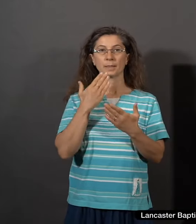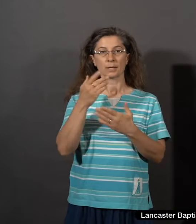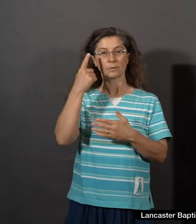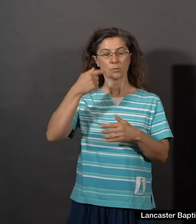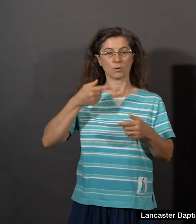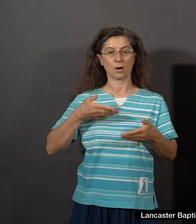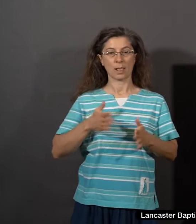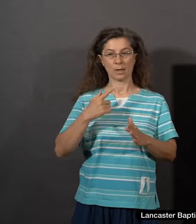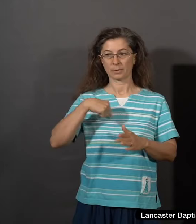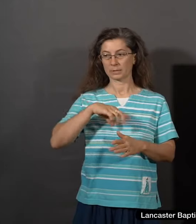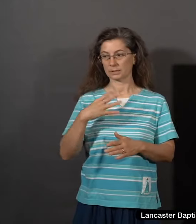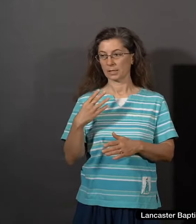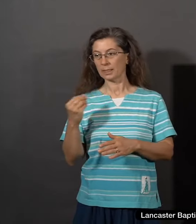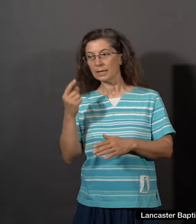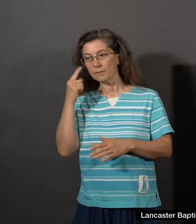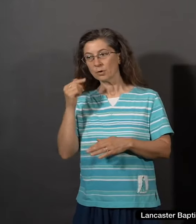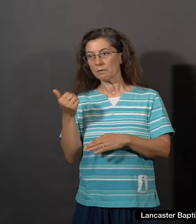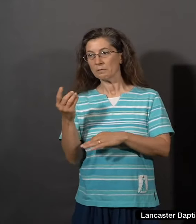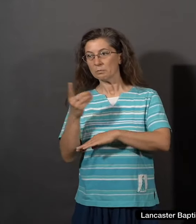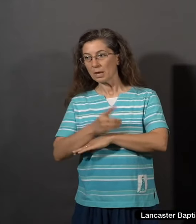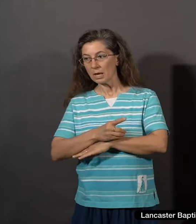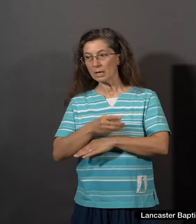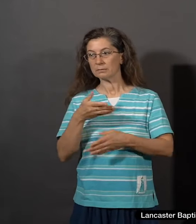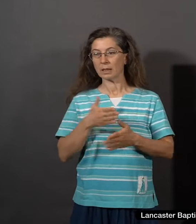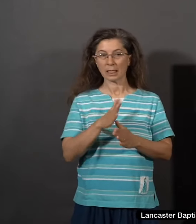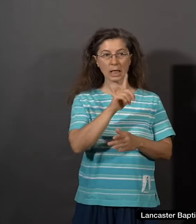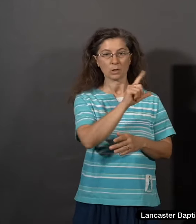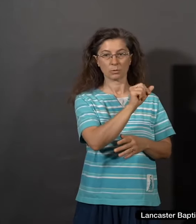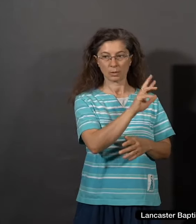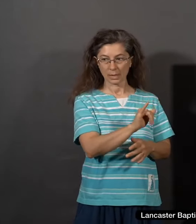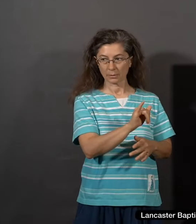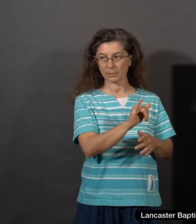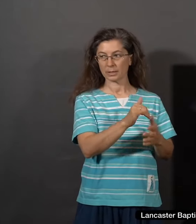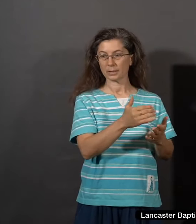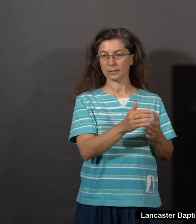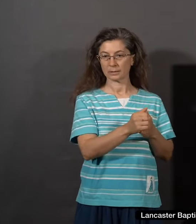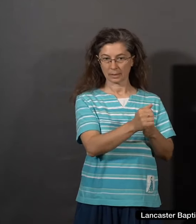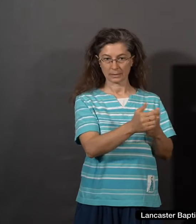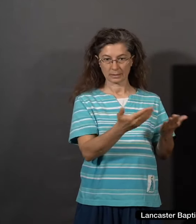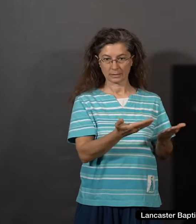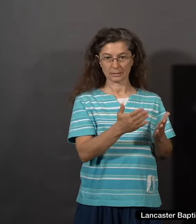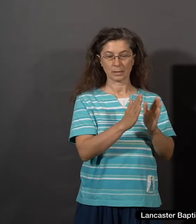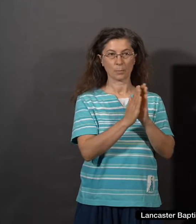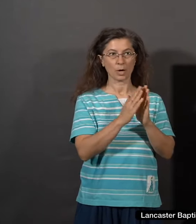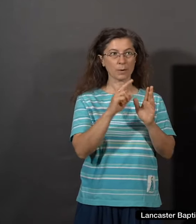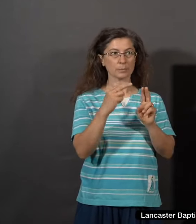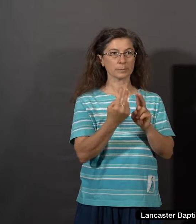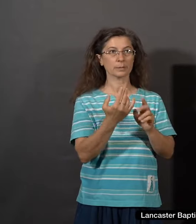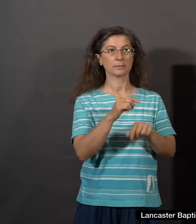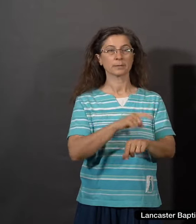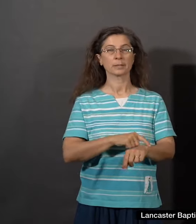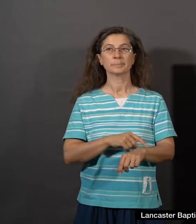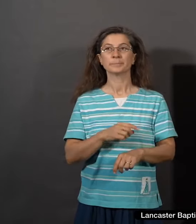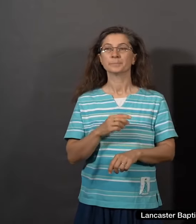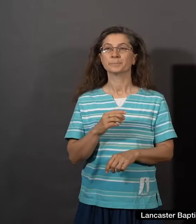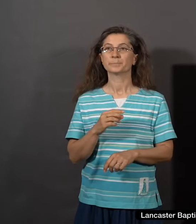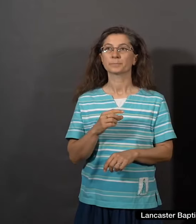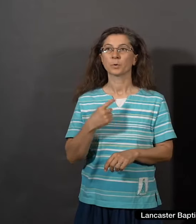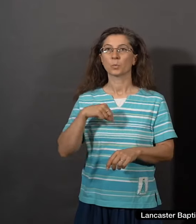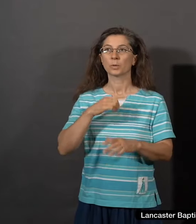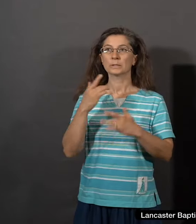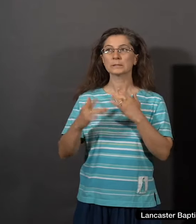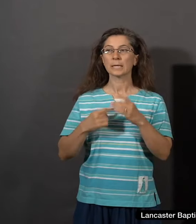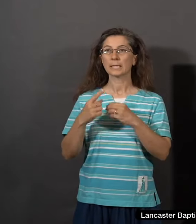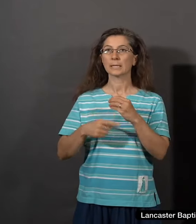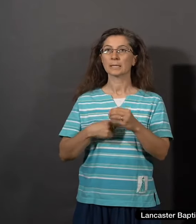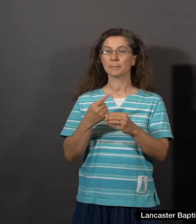prayer uh work and also to uh have the opportunity to visit my mother you know we're uh certainly excited about the future of